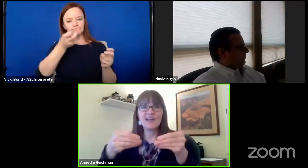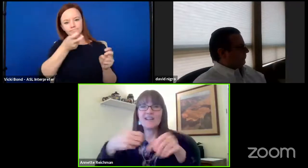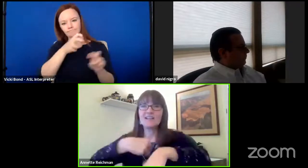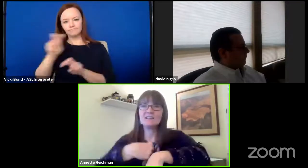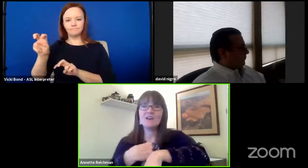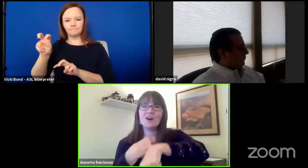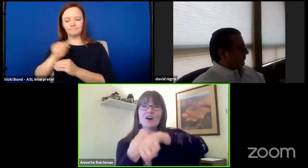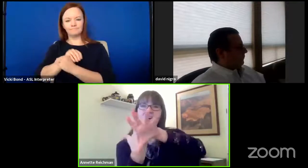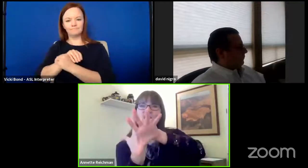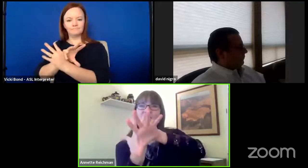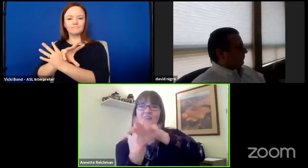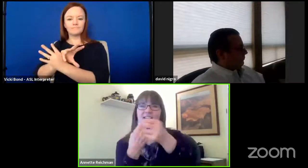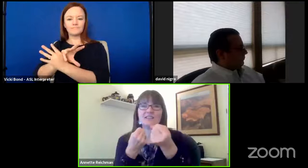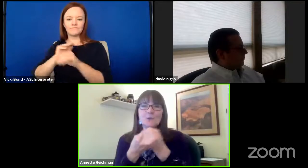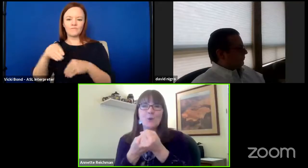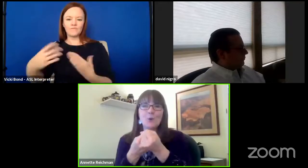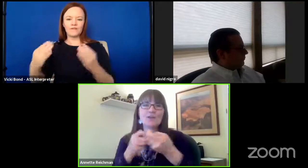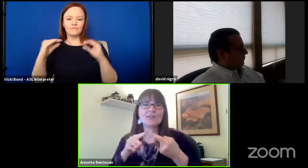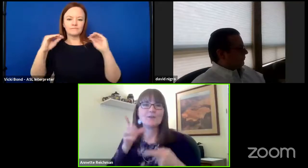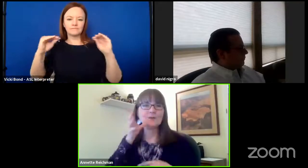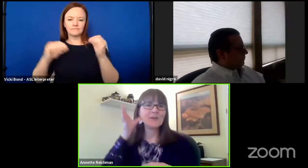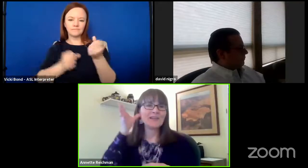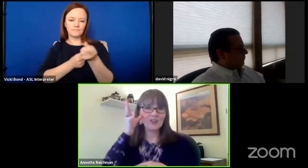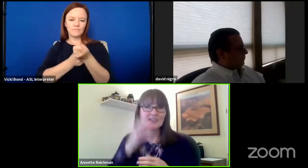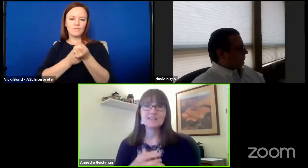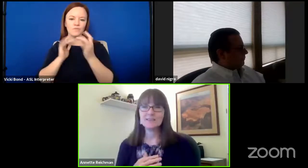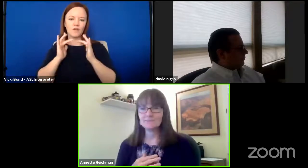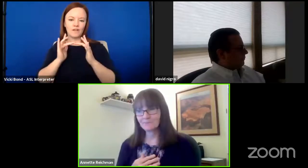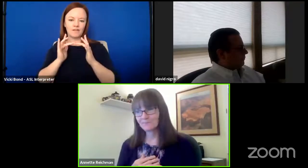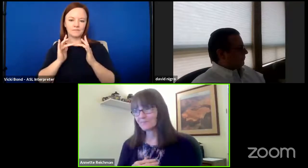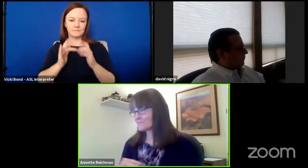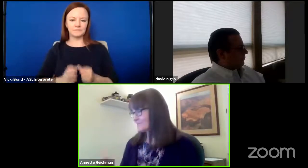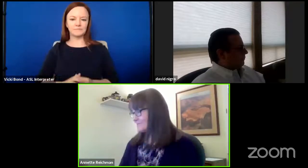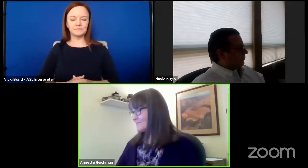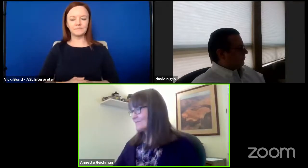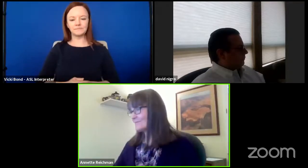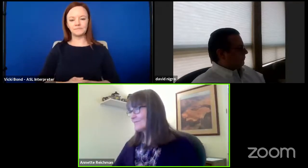to providing online support to parents.